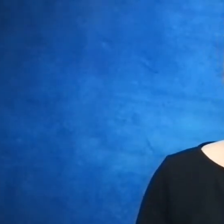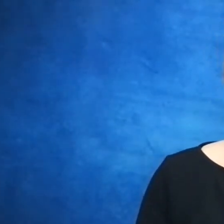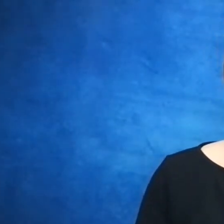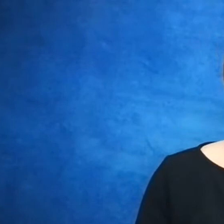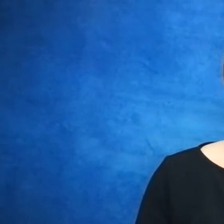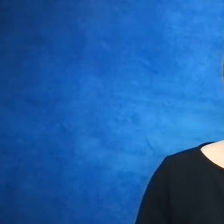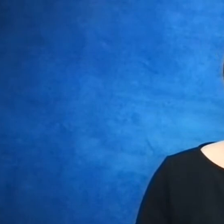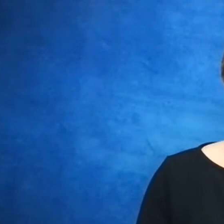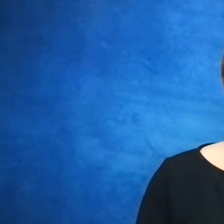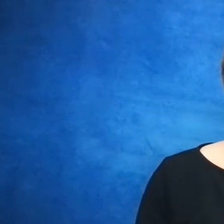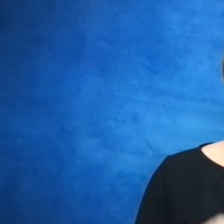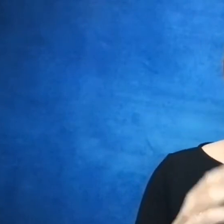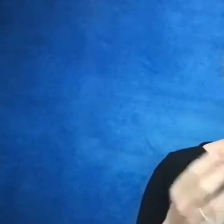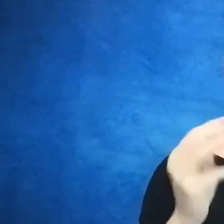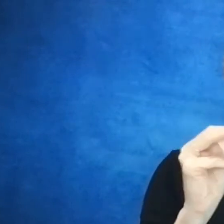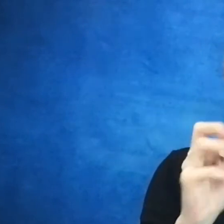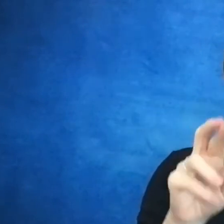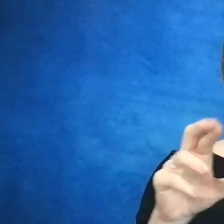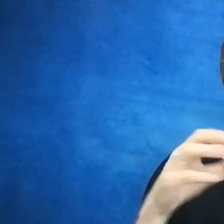we have a quorum.